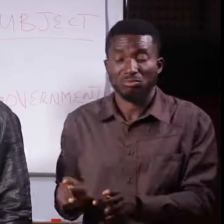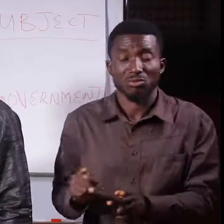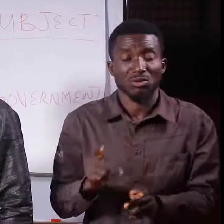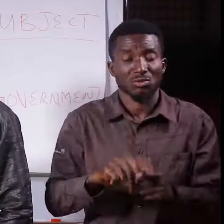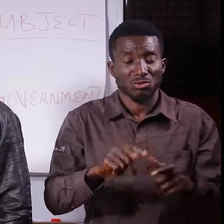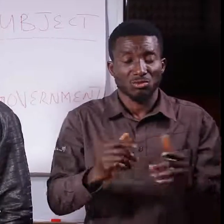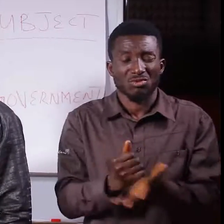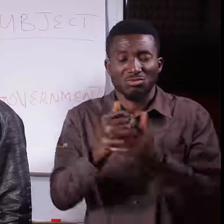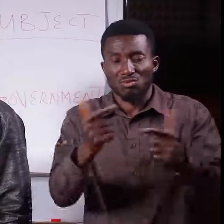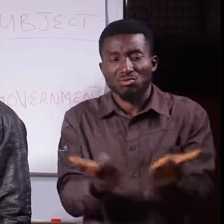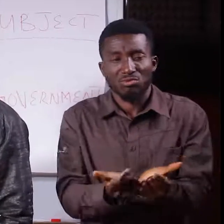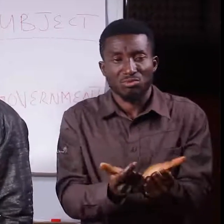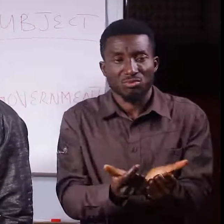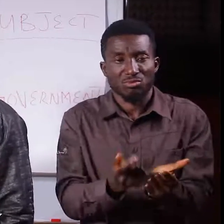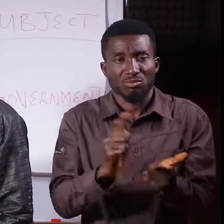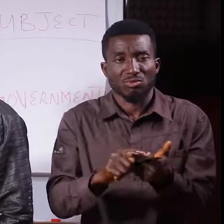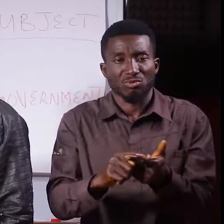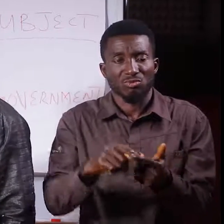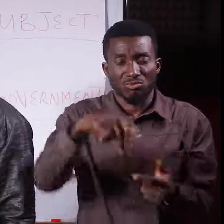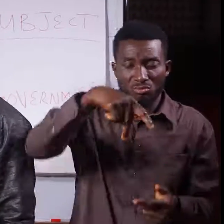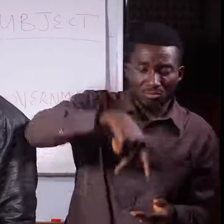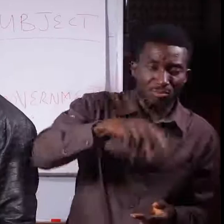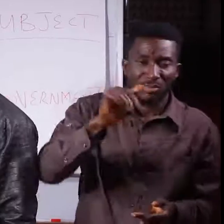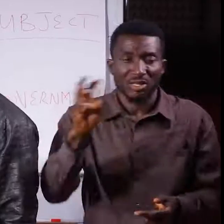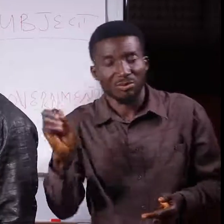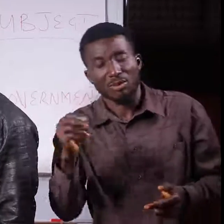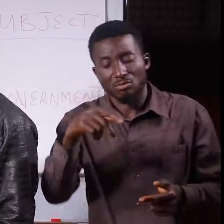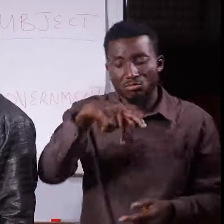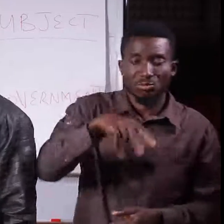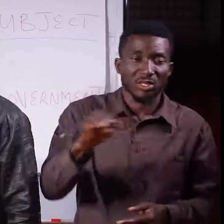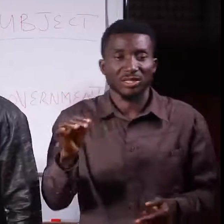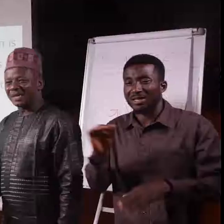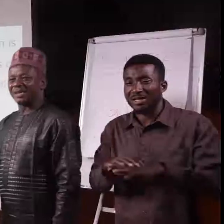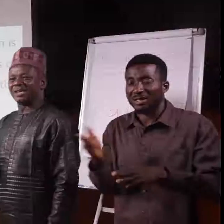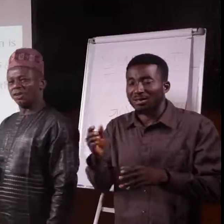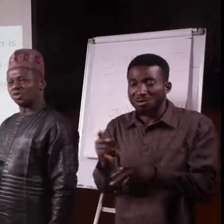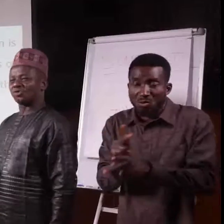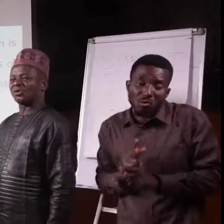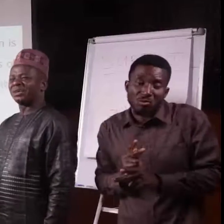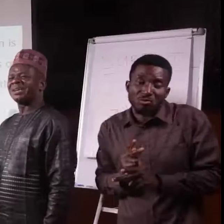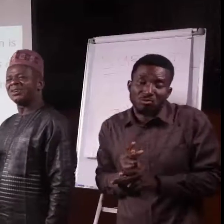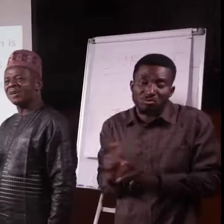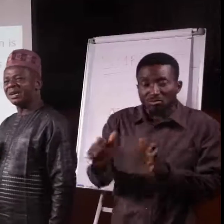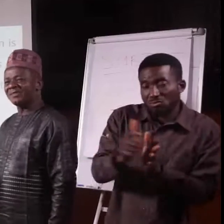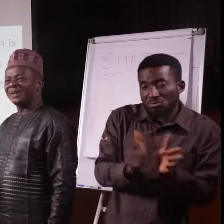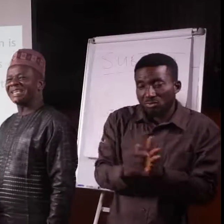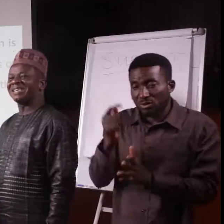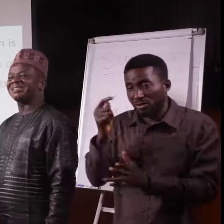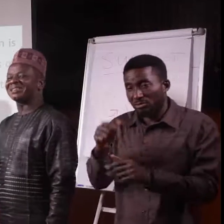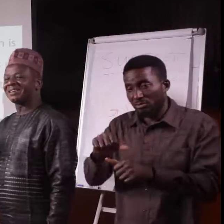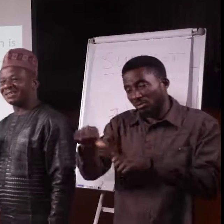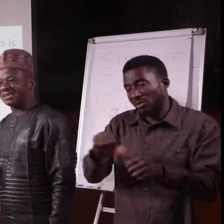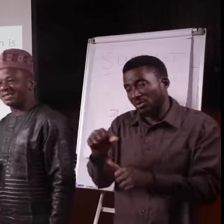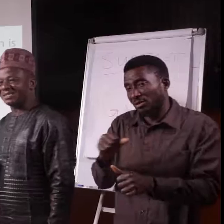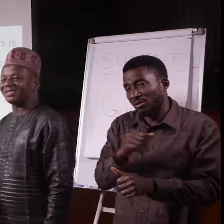help group and individual to participate in politics at their own local level. And also, local government